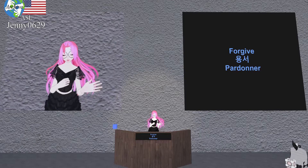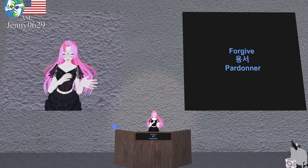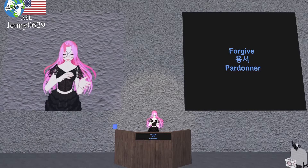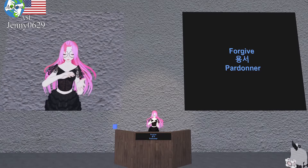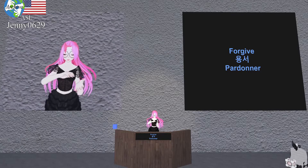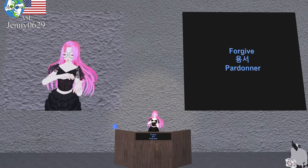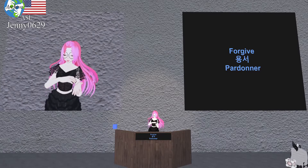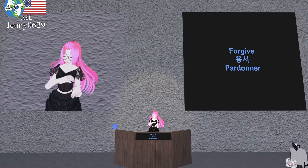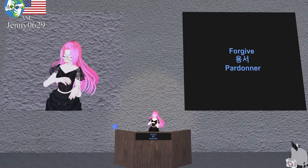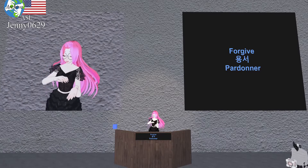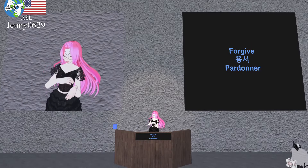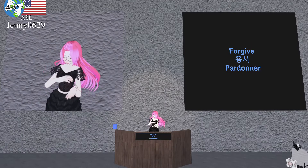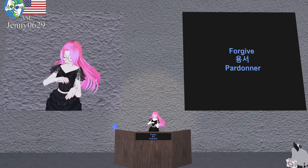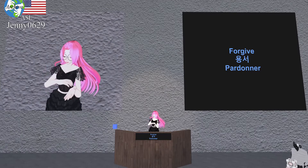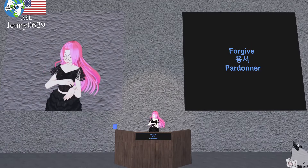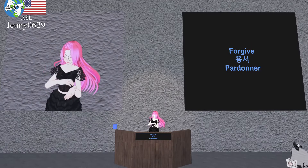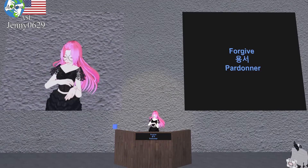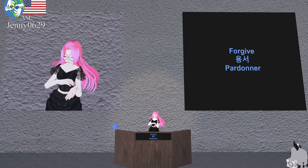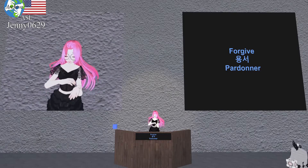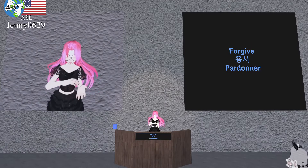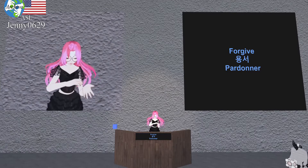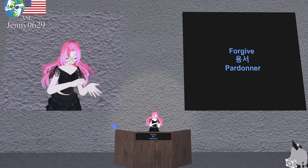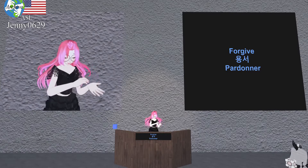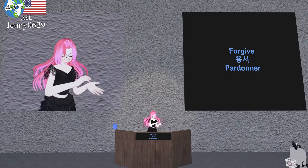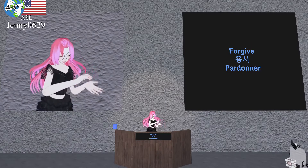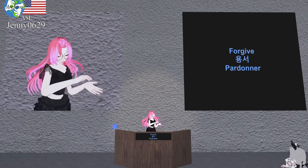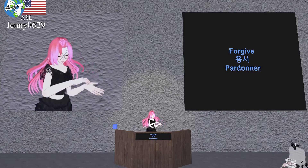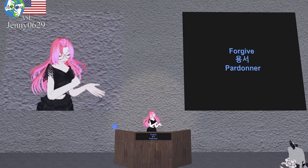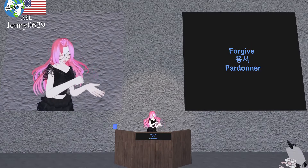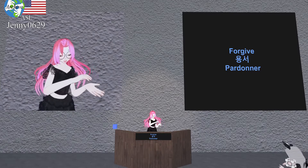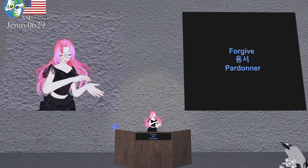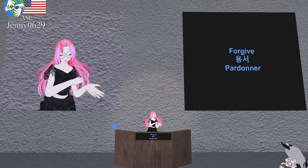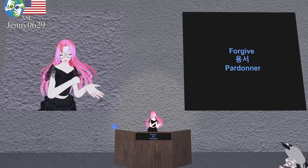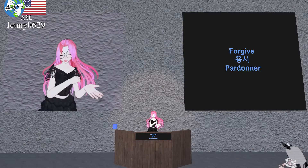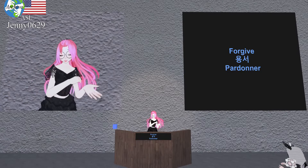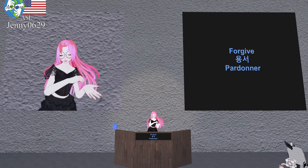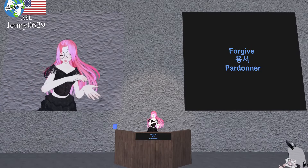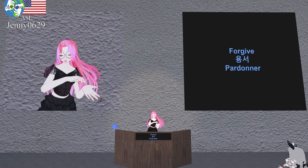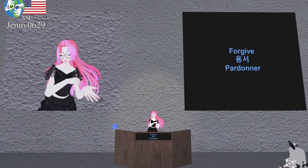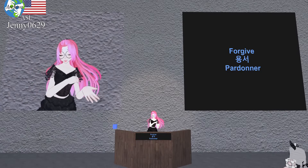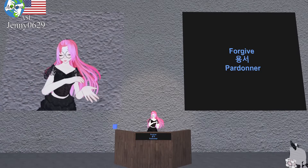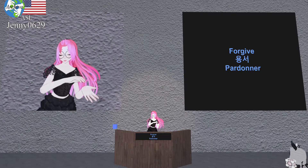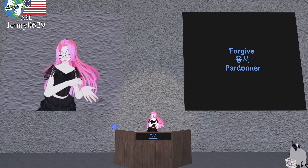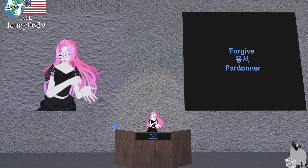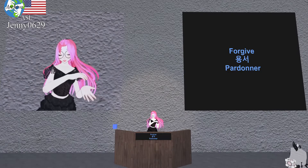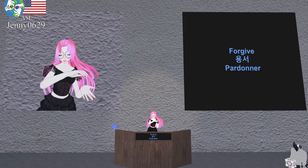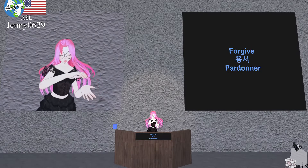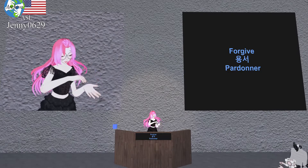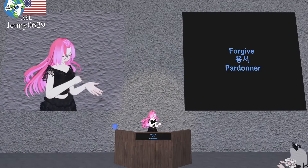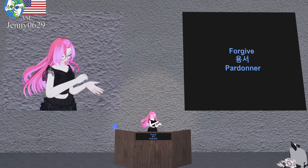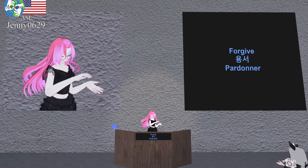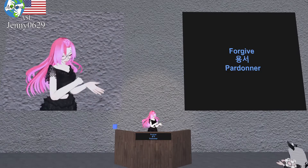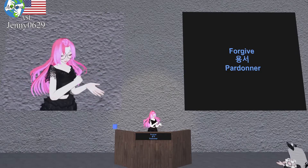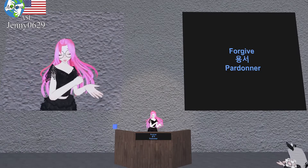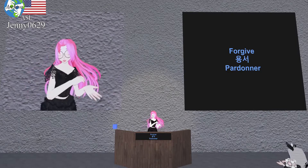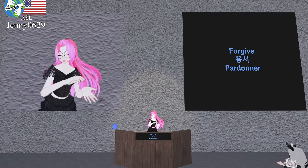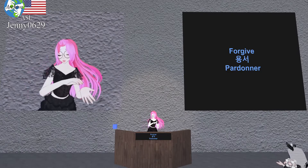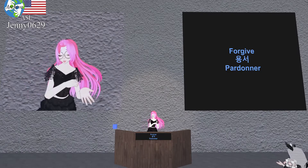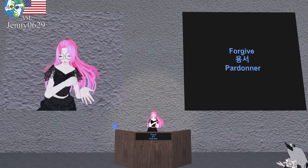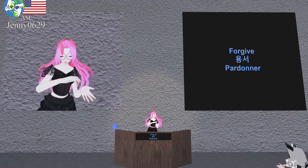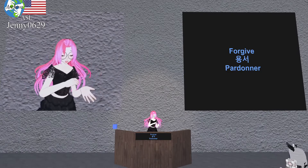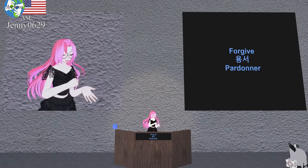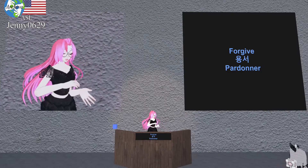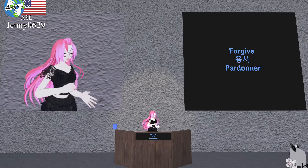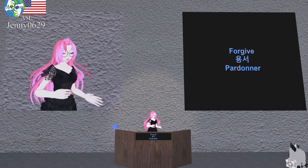say sorry to somebody, and then you forgive them. So this is also the same sign for excuse, as in like, oh, excuse